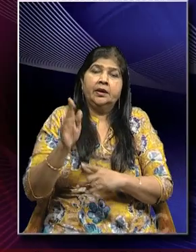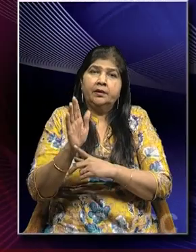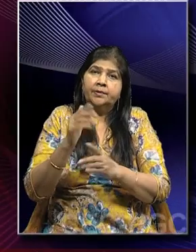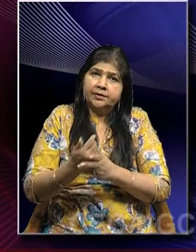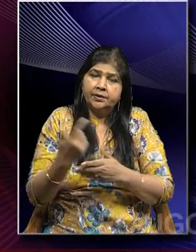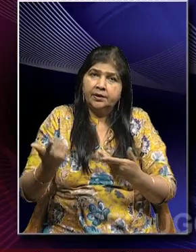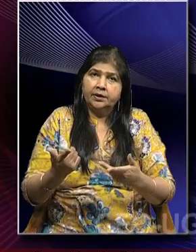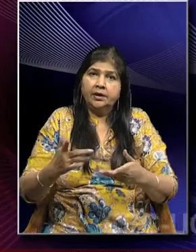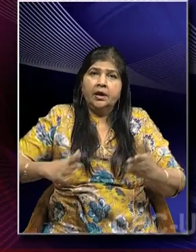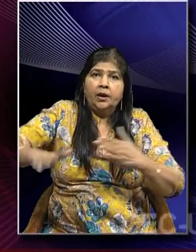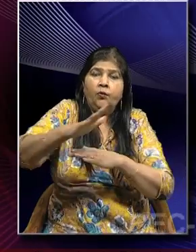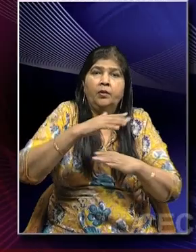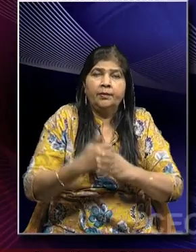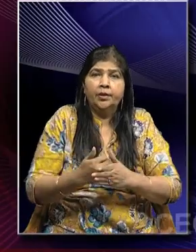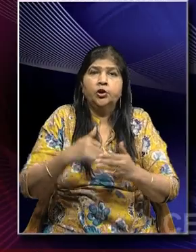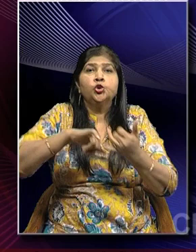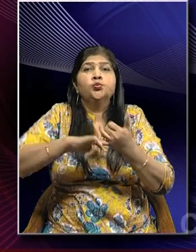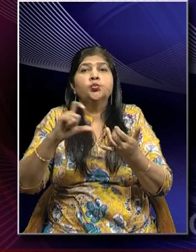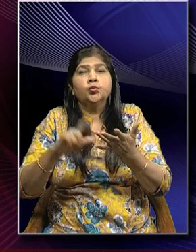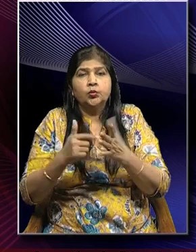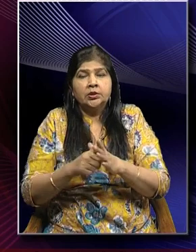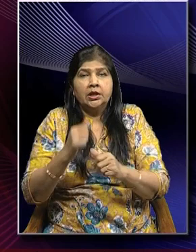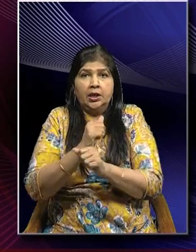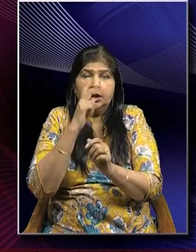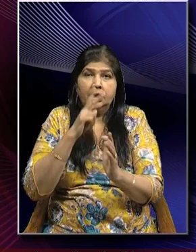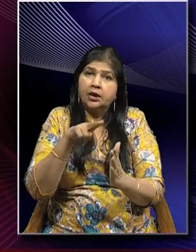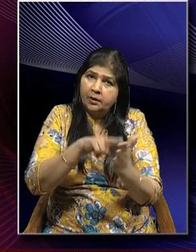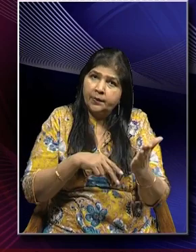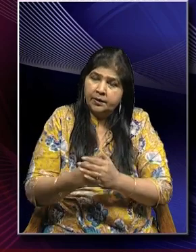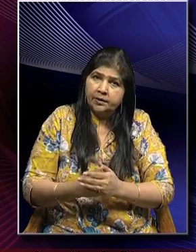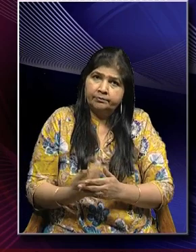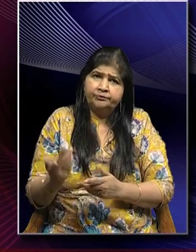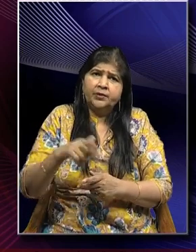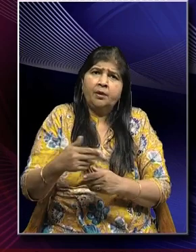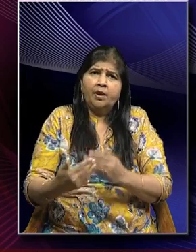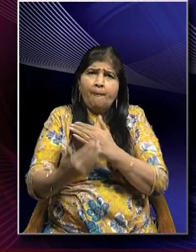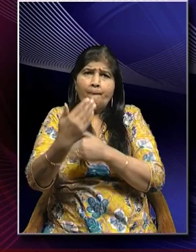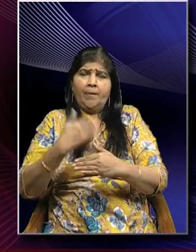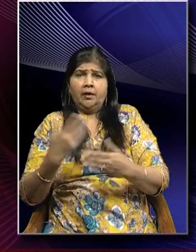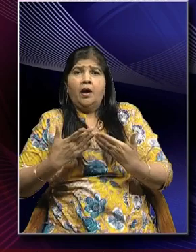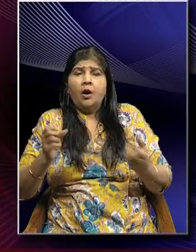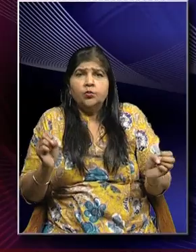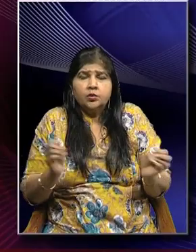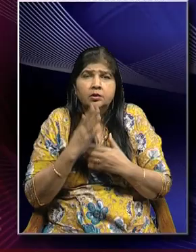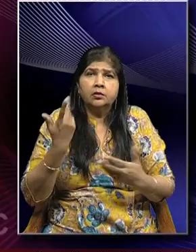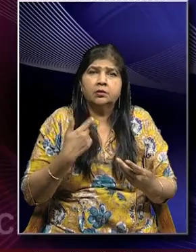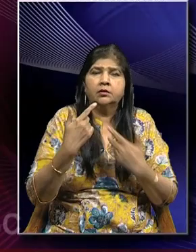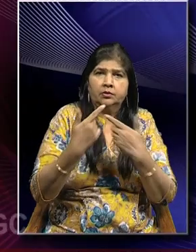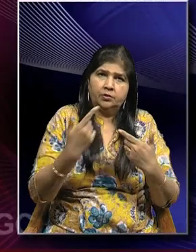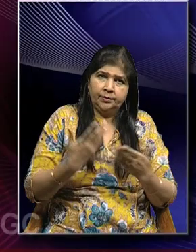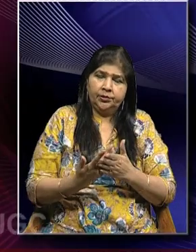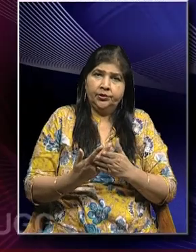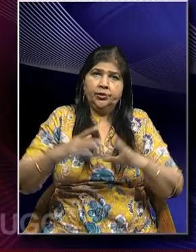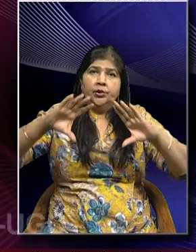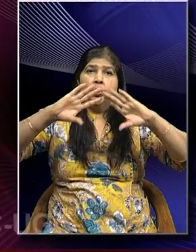by environmental, social and governance. Now coming to the background of it, the way it started. So this